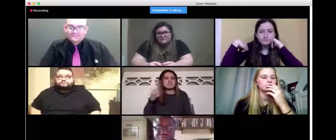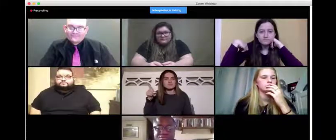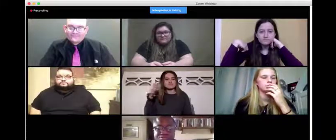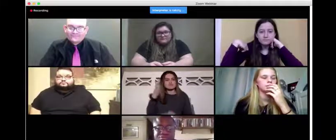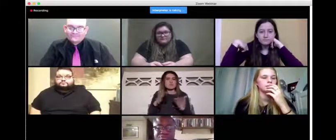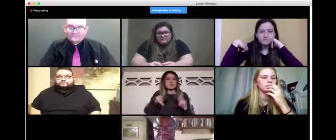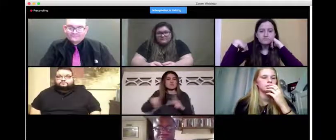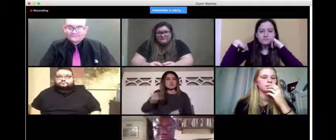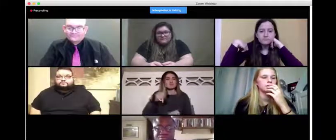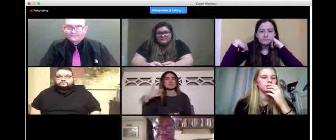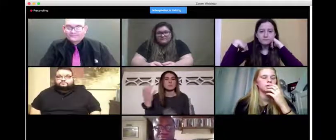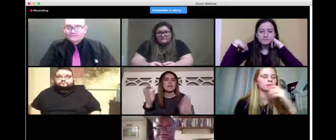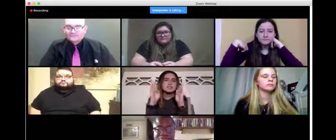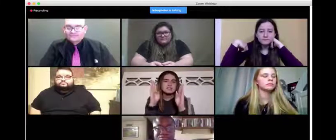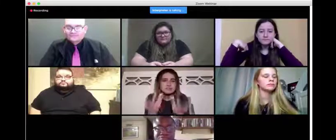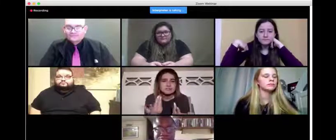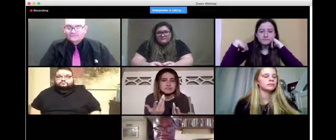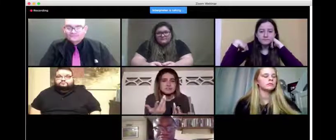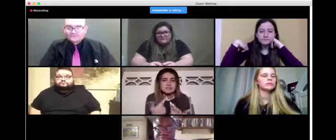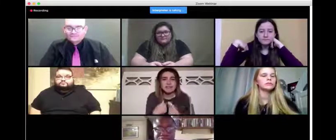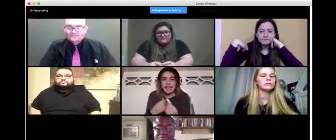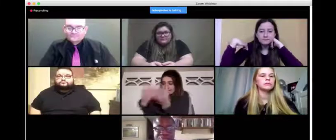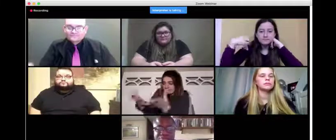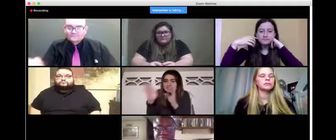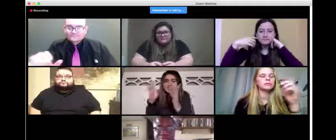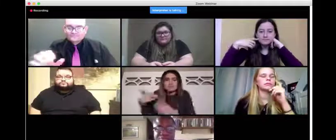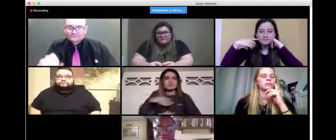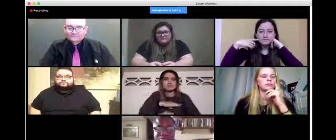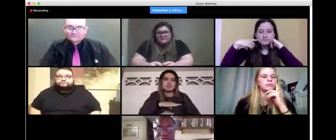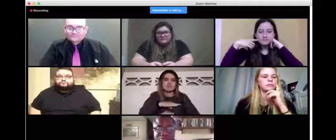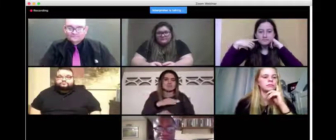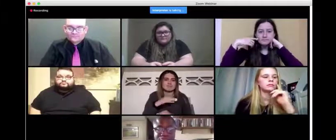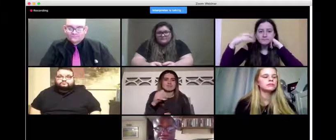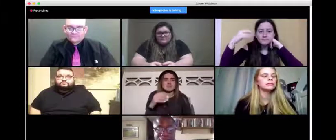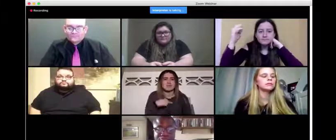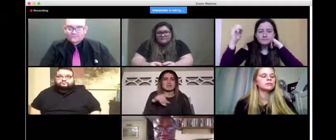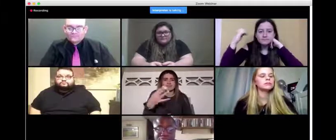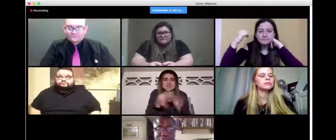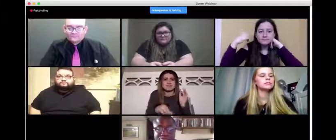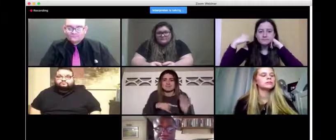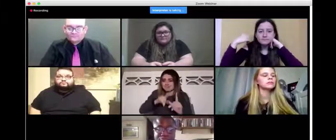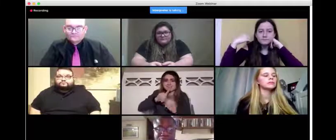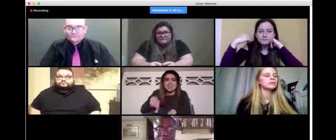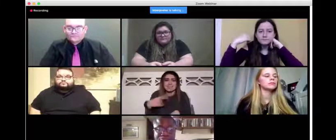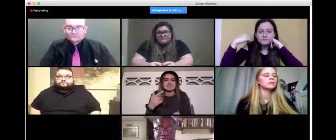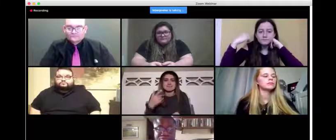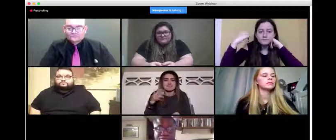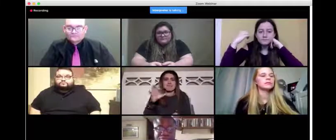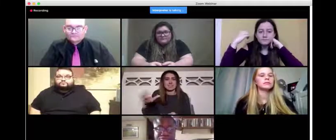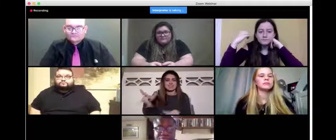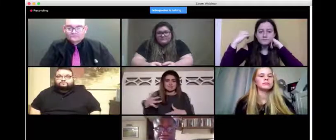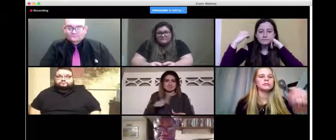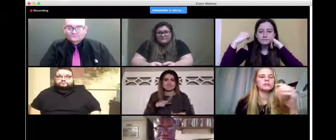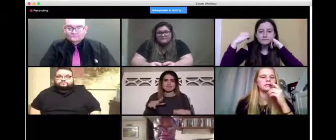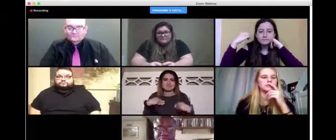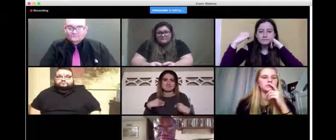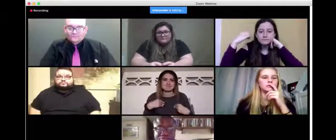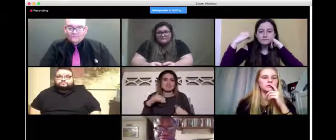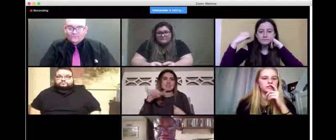attention, they're satisfied. So I'll just respond to them and be like, whatever. That's what I think is easier. The bullying, on social media, I say,